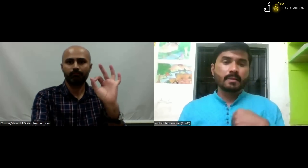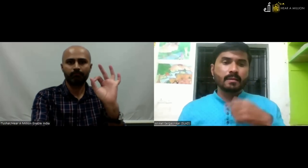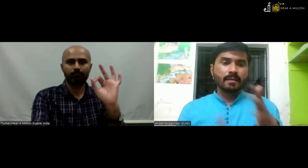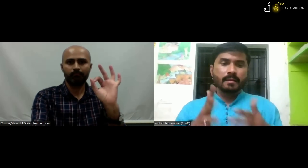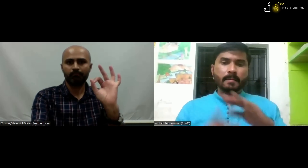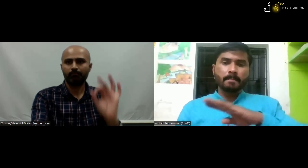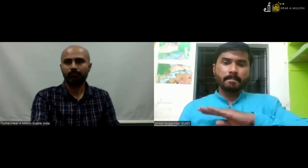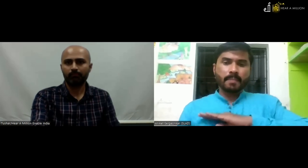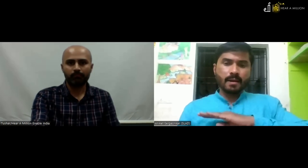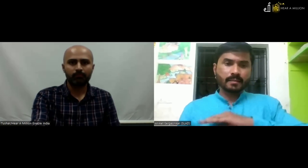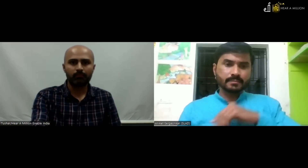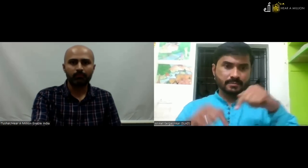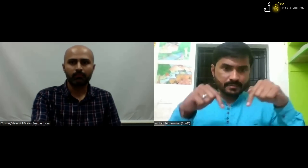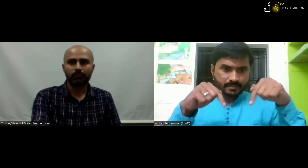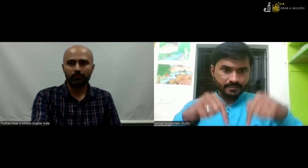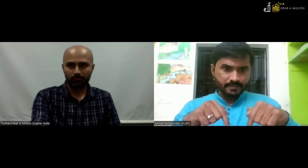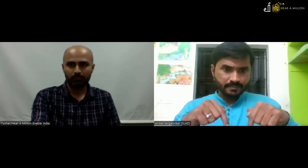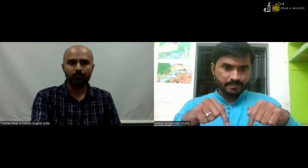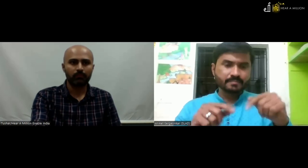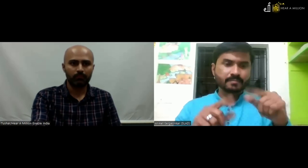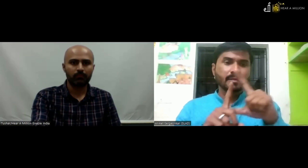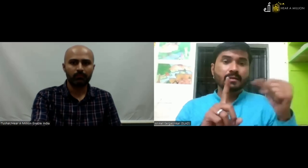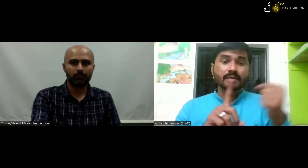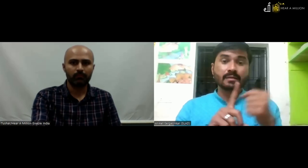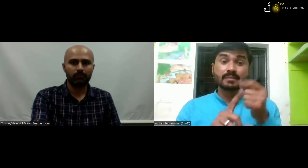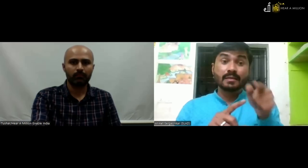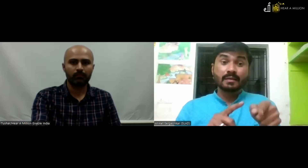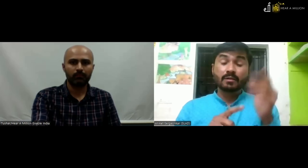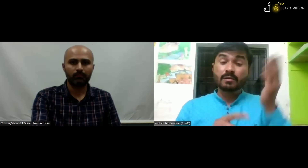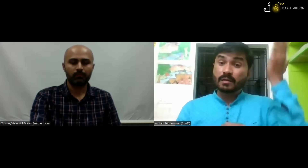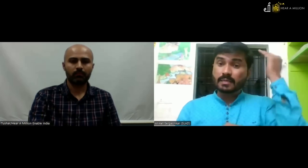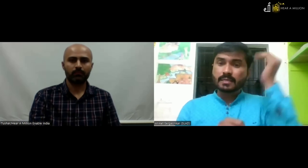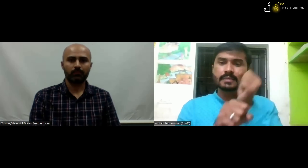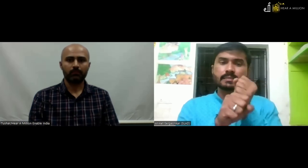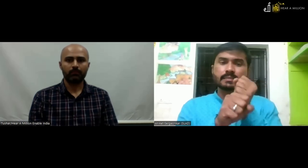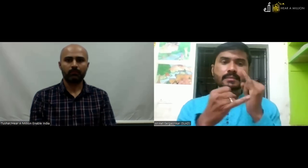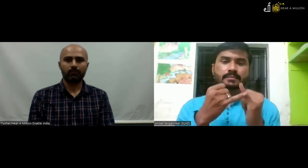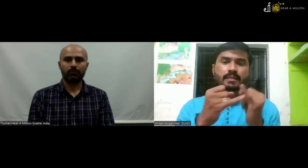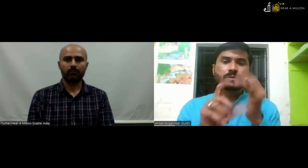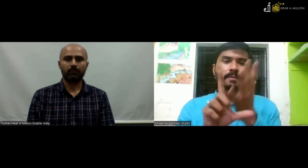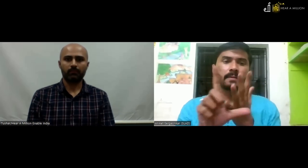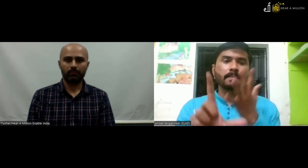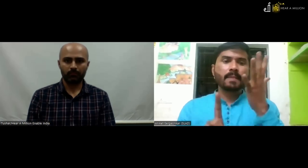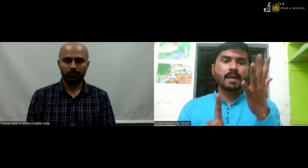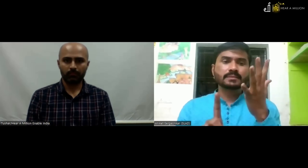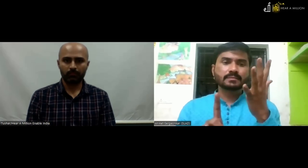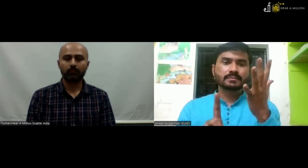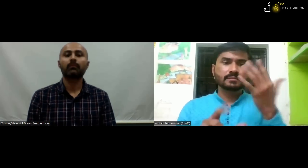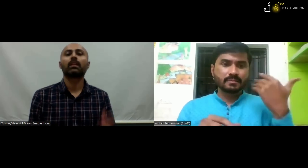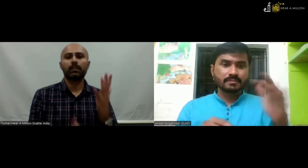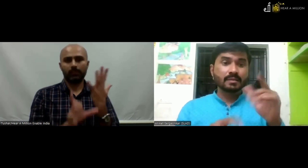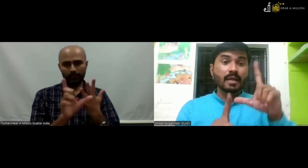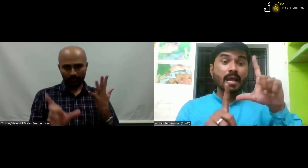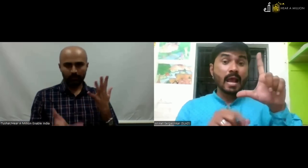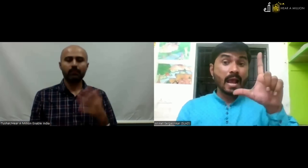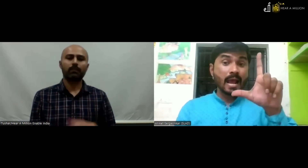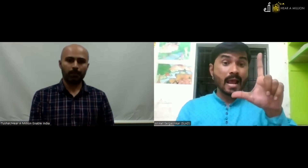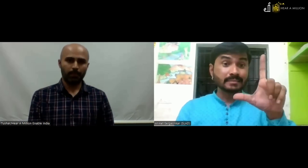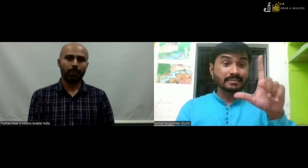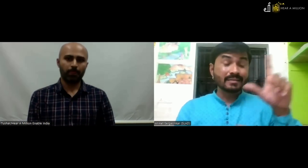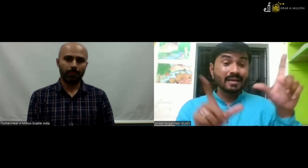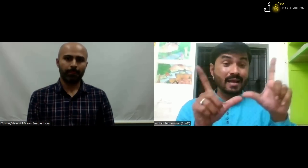Can you see me now? Yes, I can see you clearly. So I'm in Maharashtra. So SLAD, so we